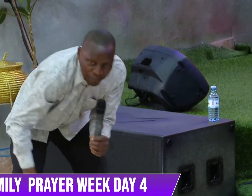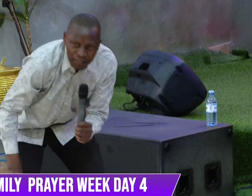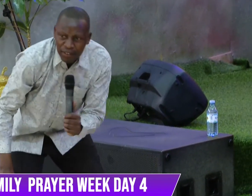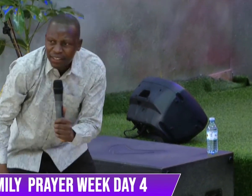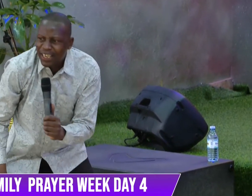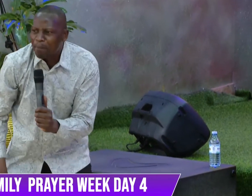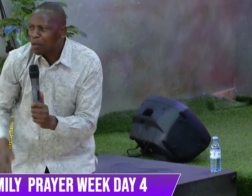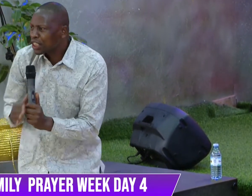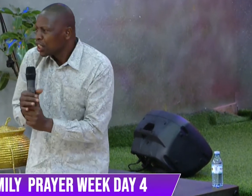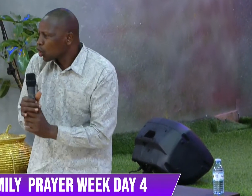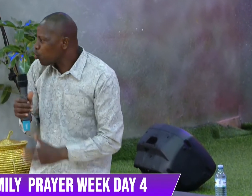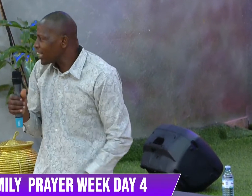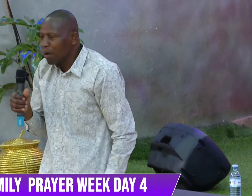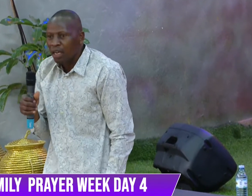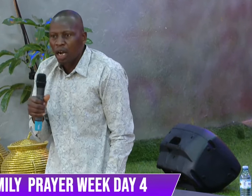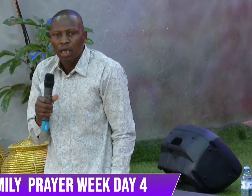turning.